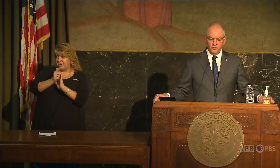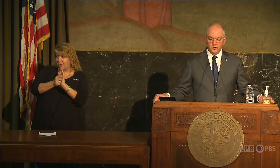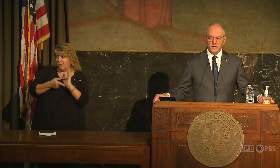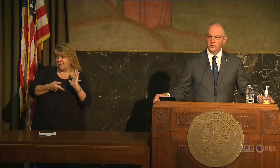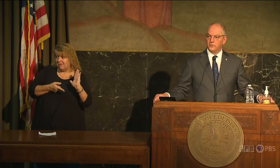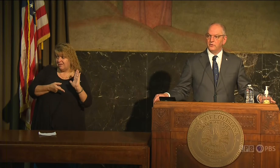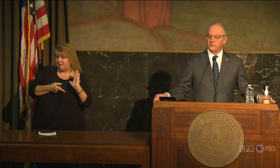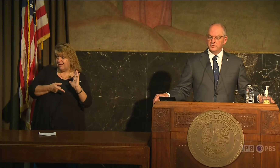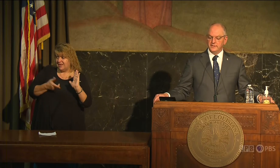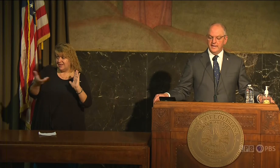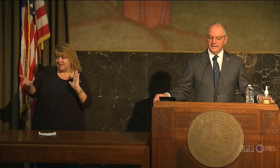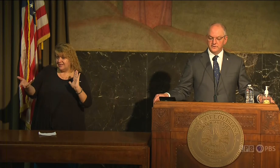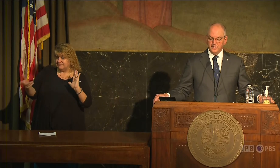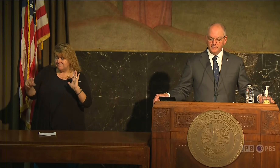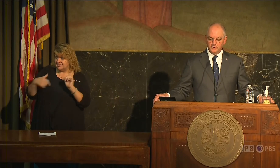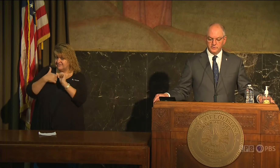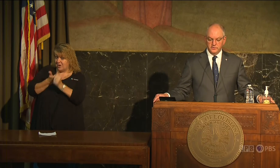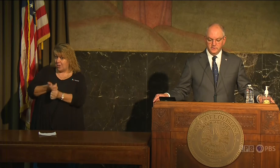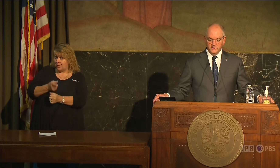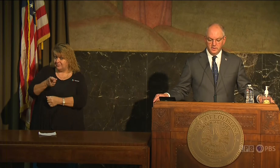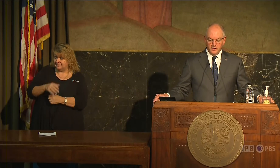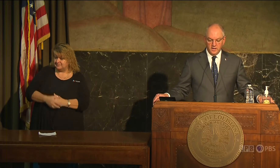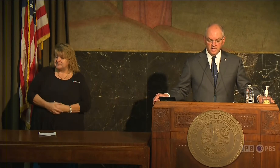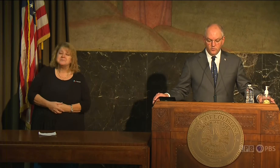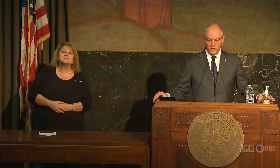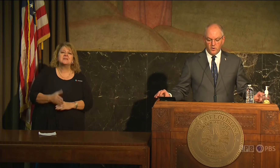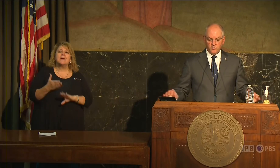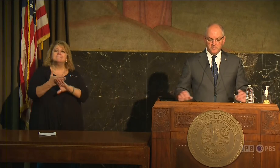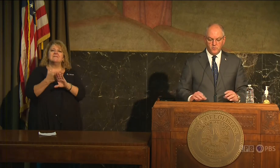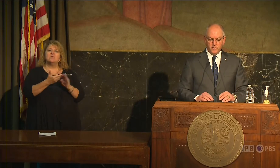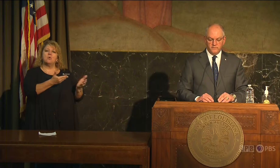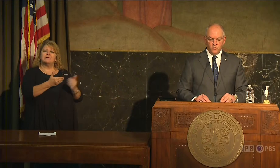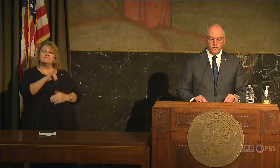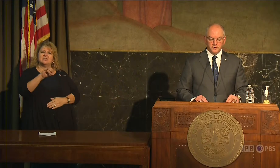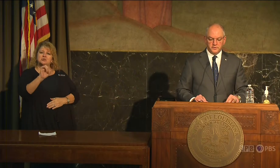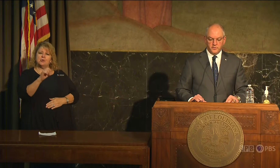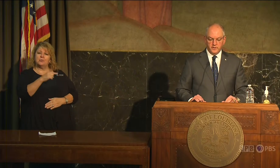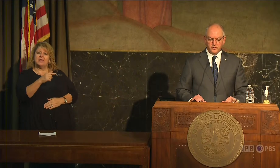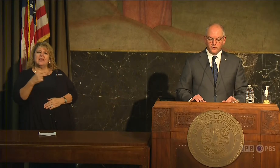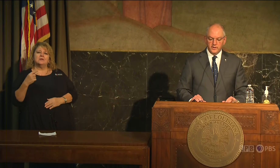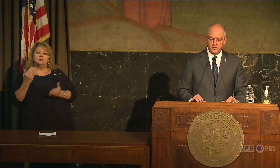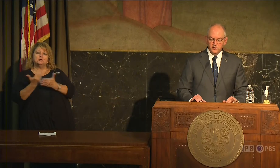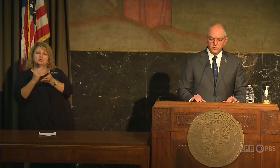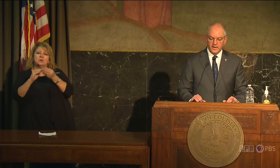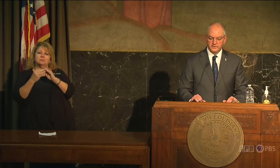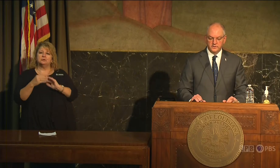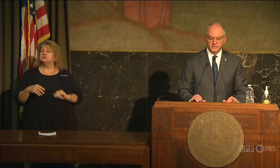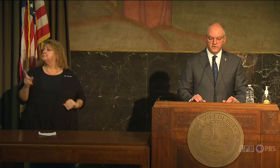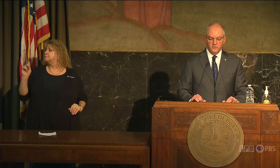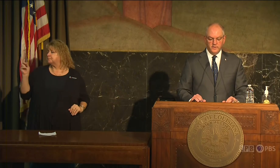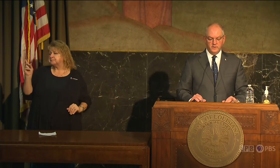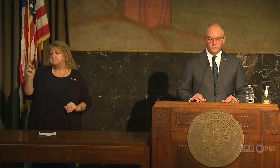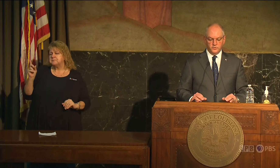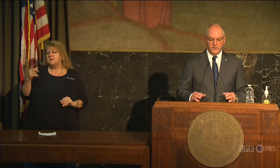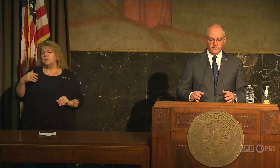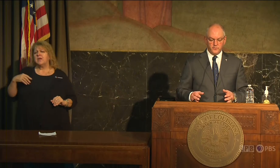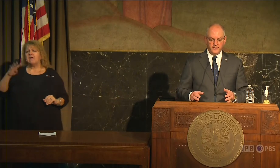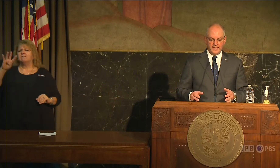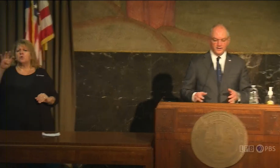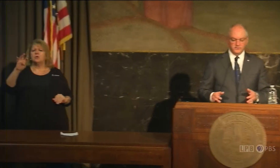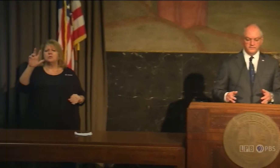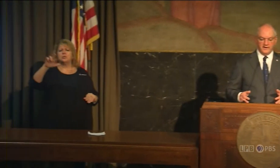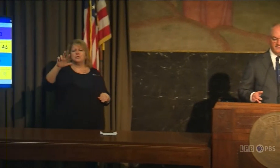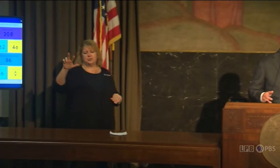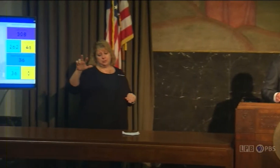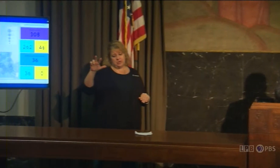up, I do want to go through today's numbers. We are reporting 433 new cases of COVID on